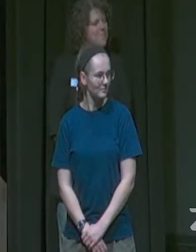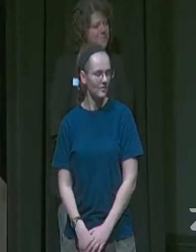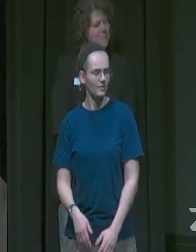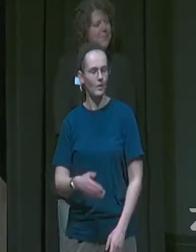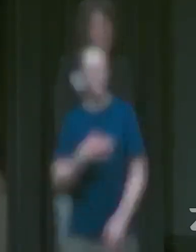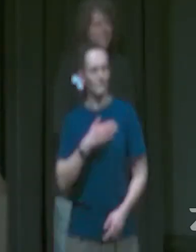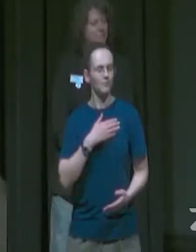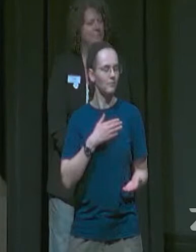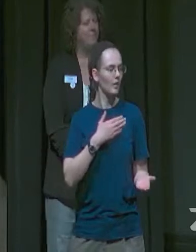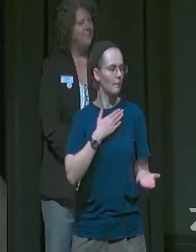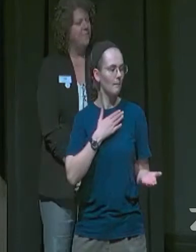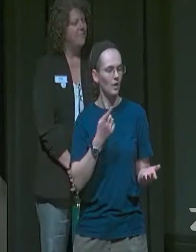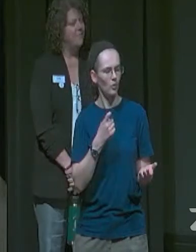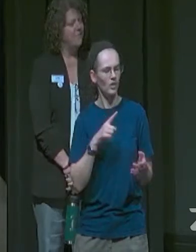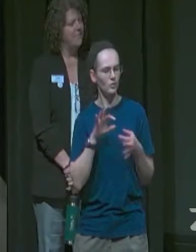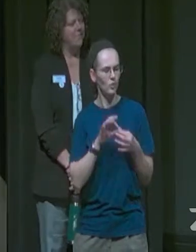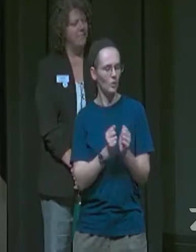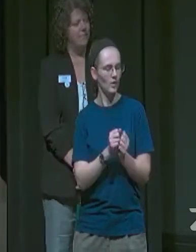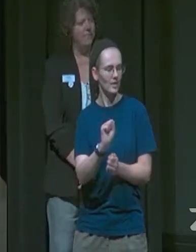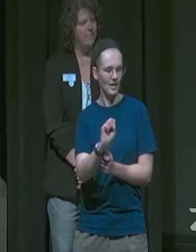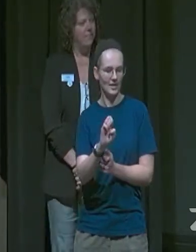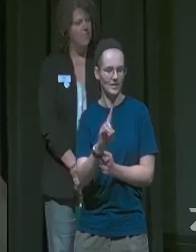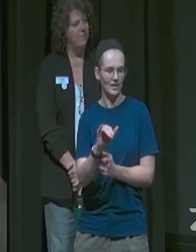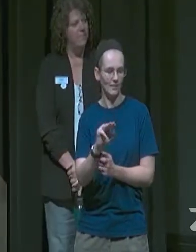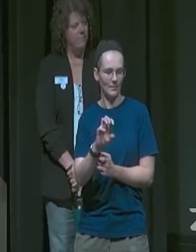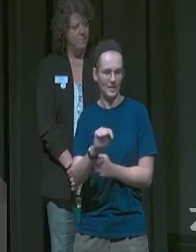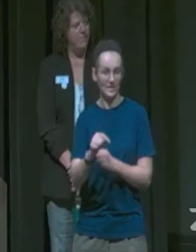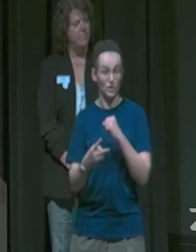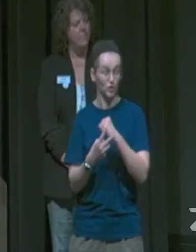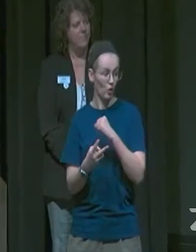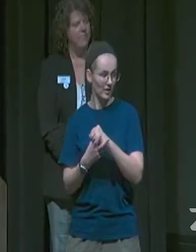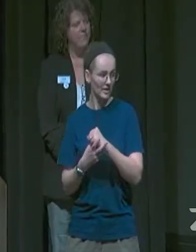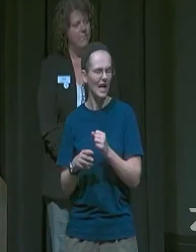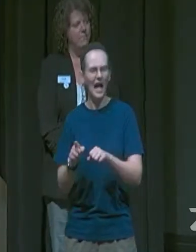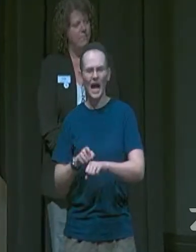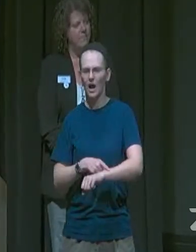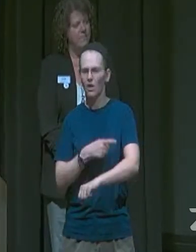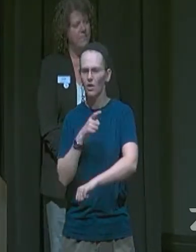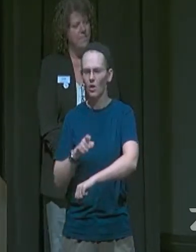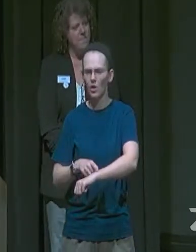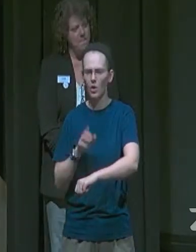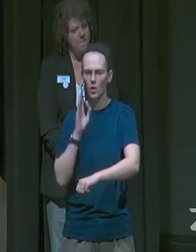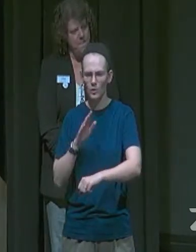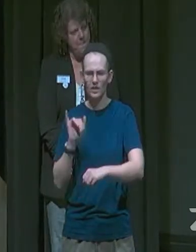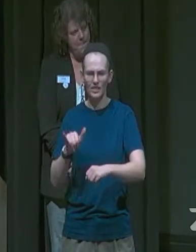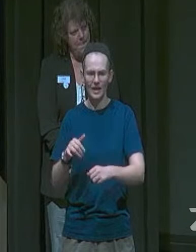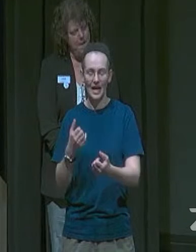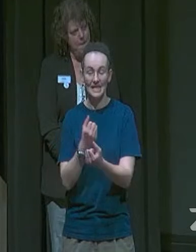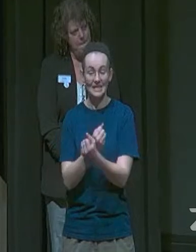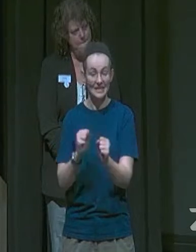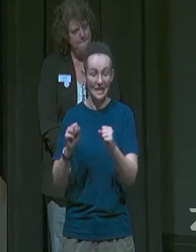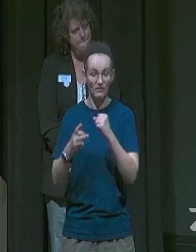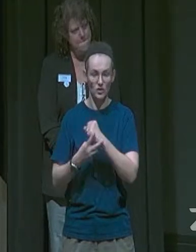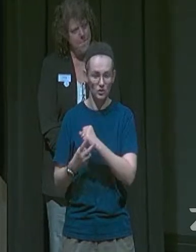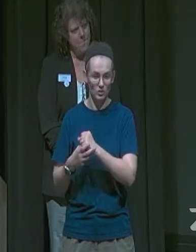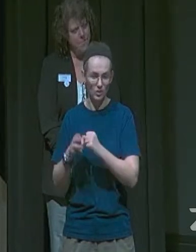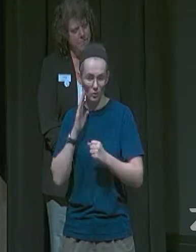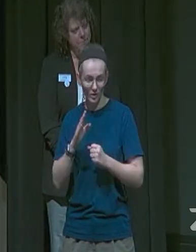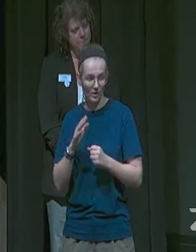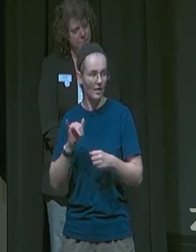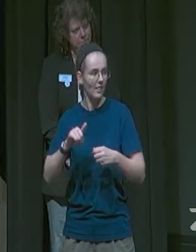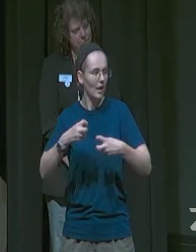My question pertains to sediment storage. How long will this be safely stored?